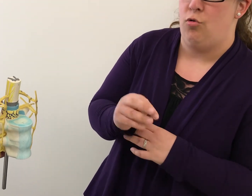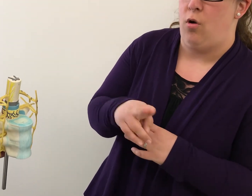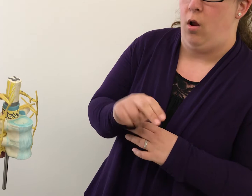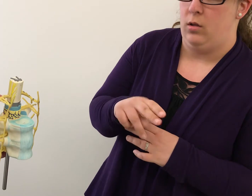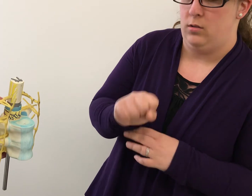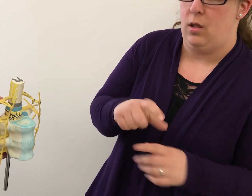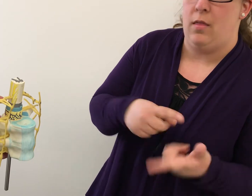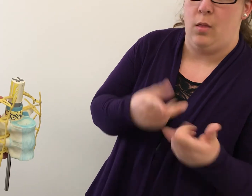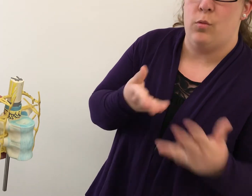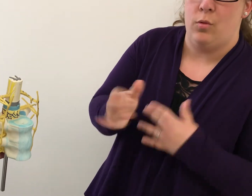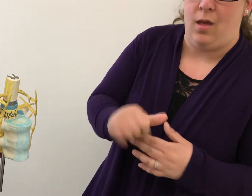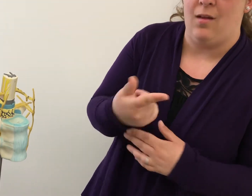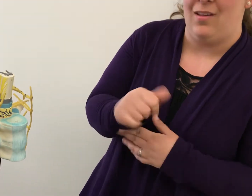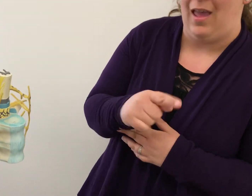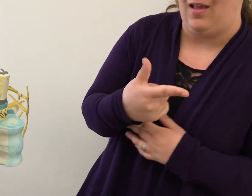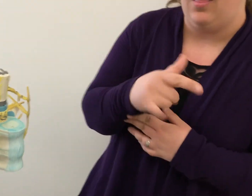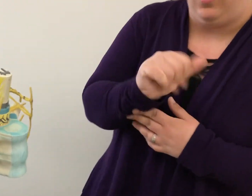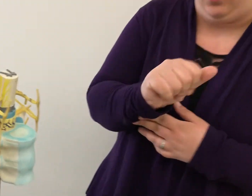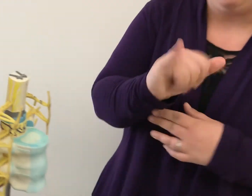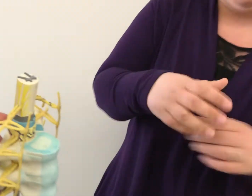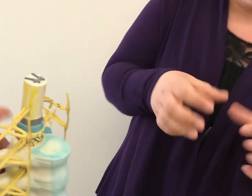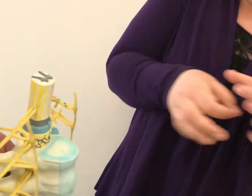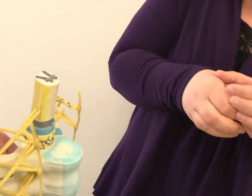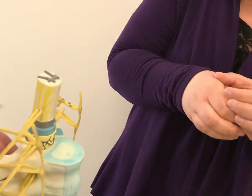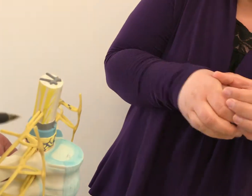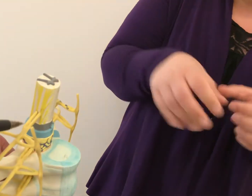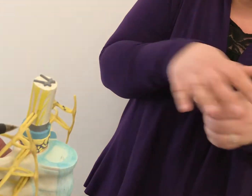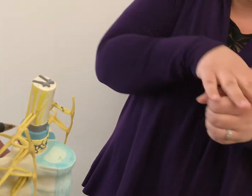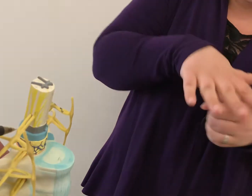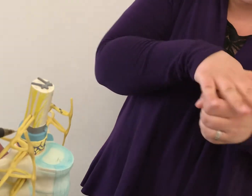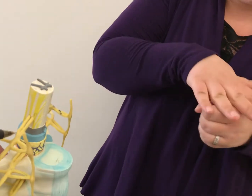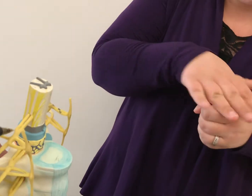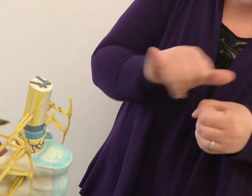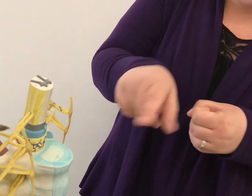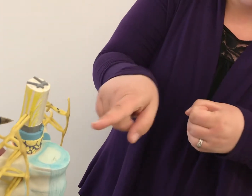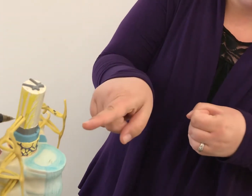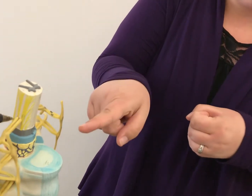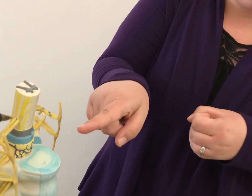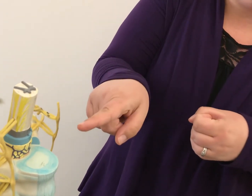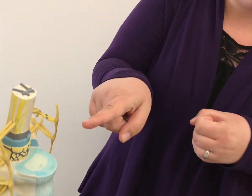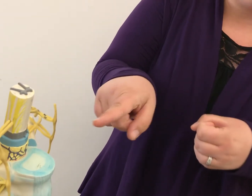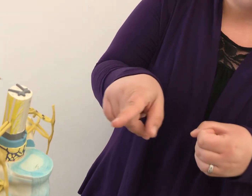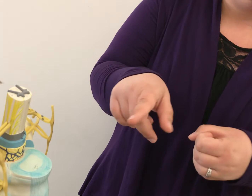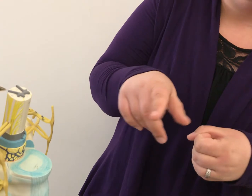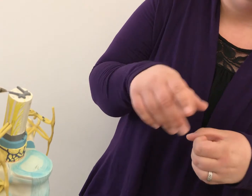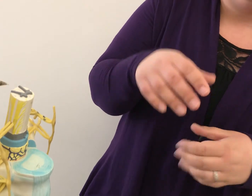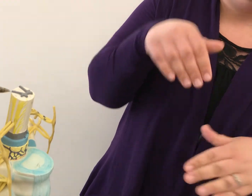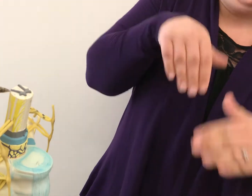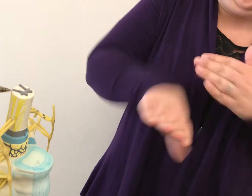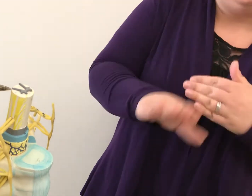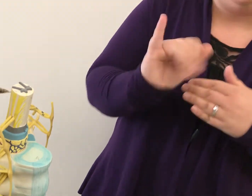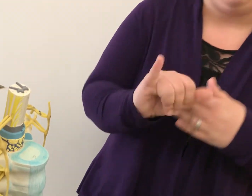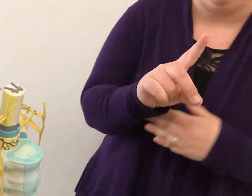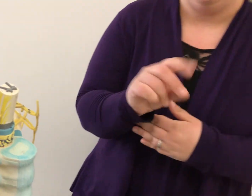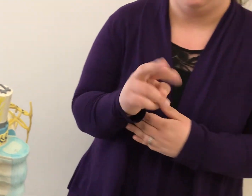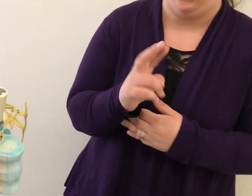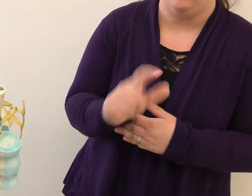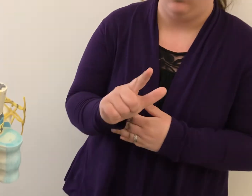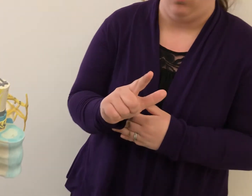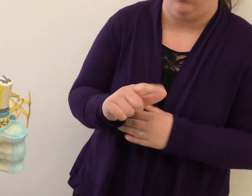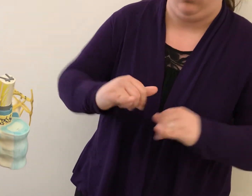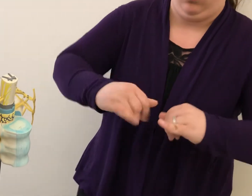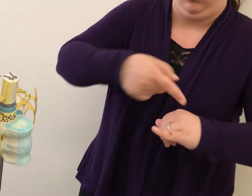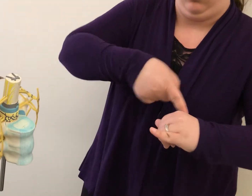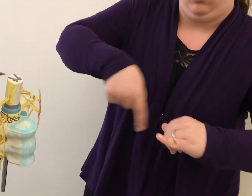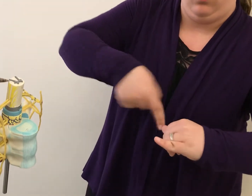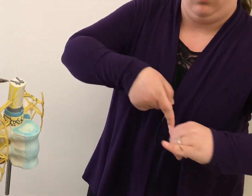ganglia, which is this bulb, the bulb right there, and it's coming into the dorsal horn of the gray